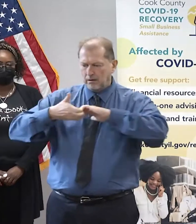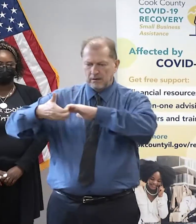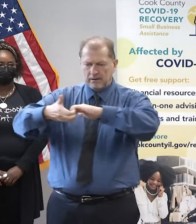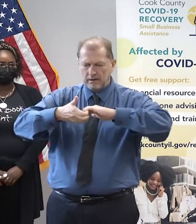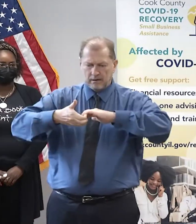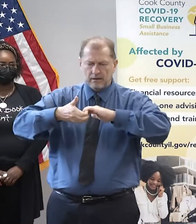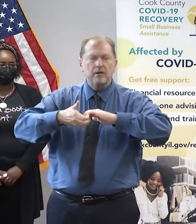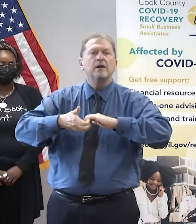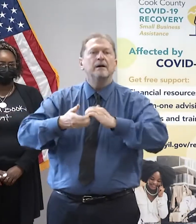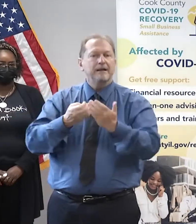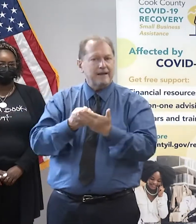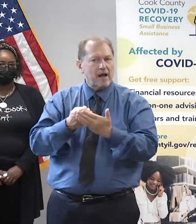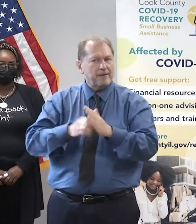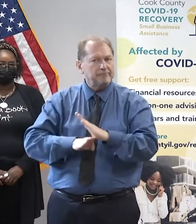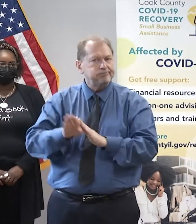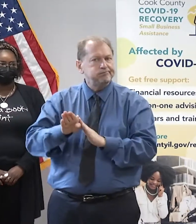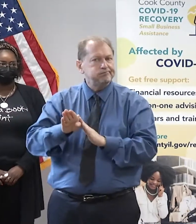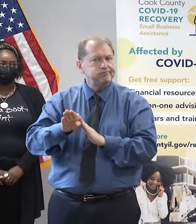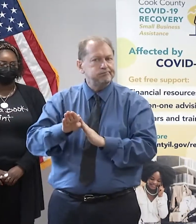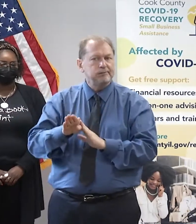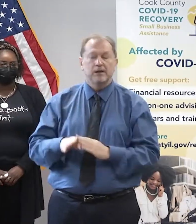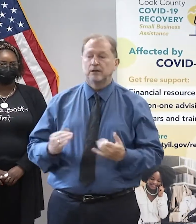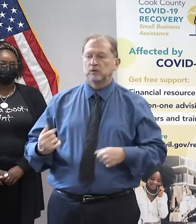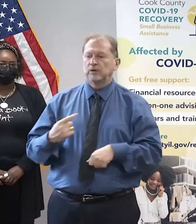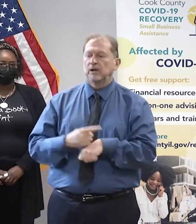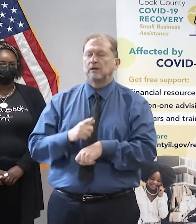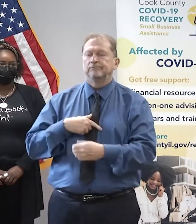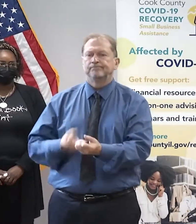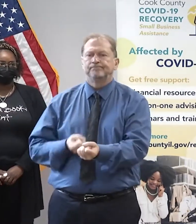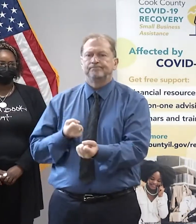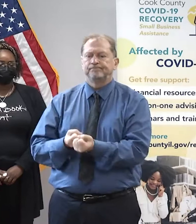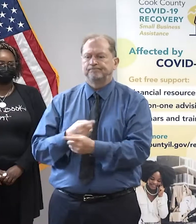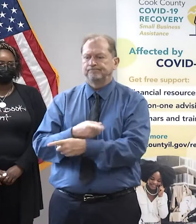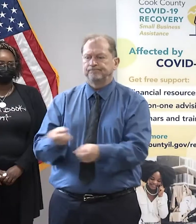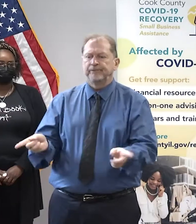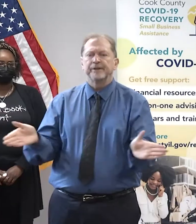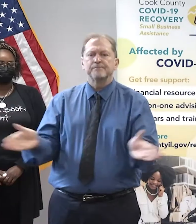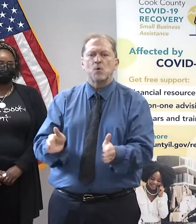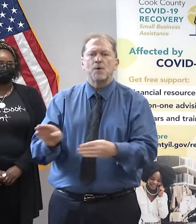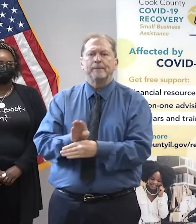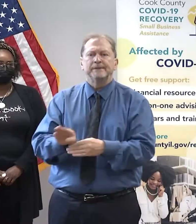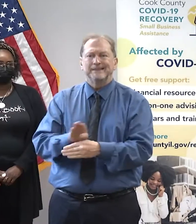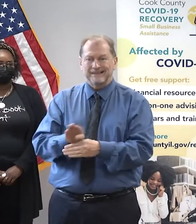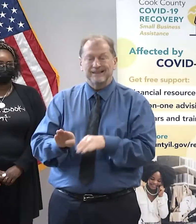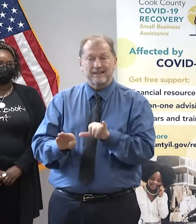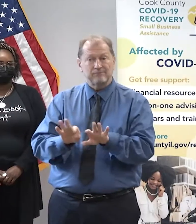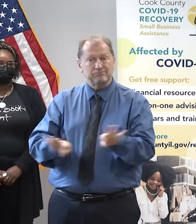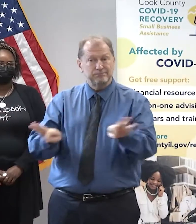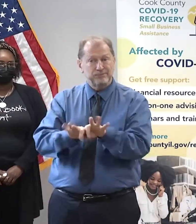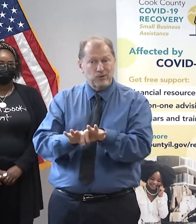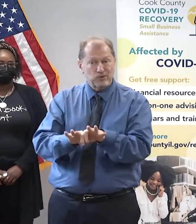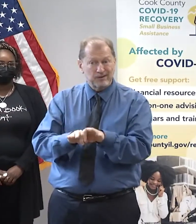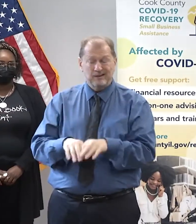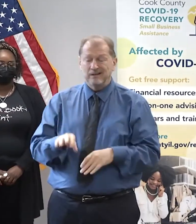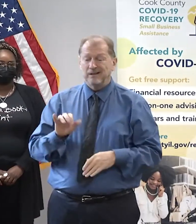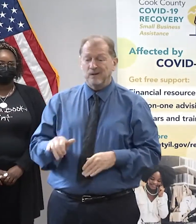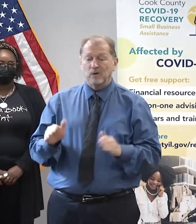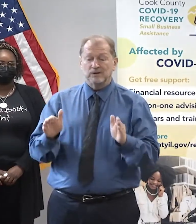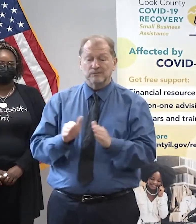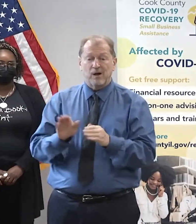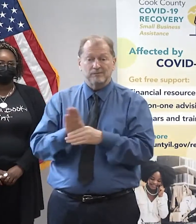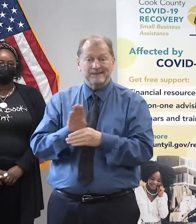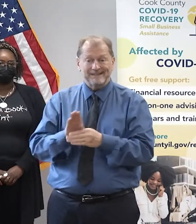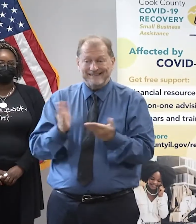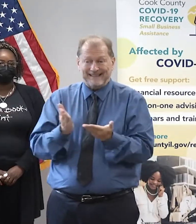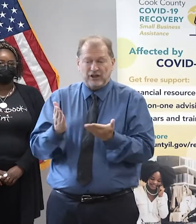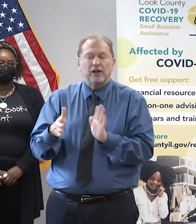Today, we celebrate and acknowledge the small businesses that are the backbone of our communities and job creation. The small businesses represented here today are an